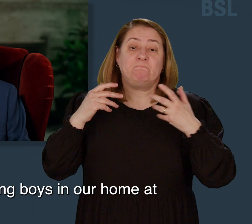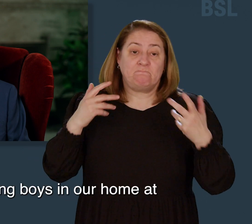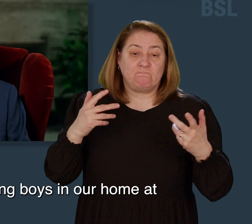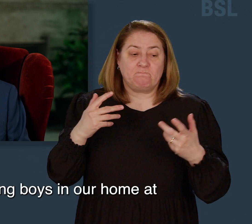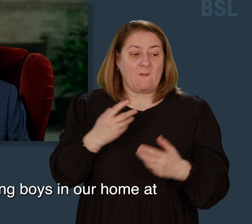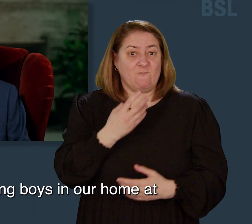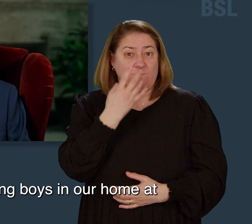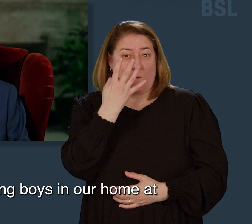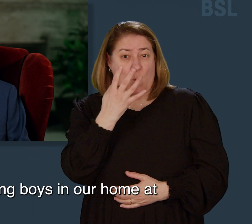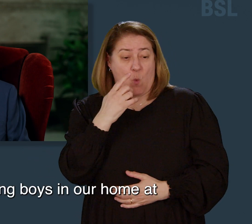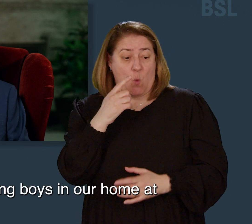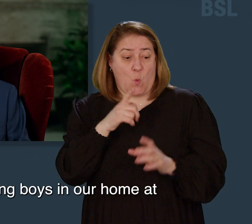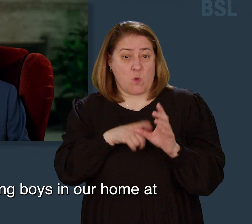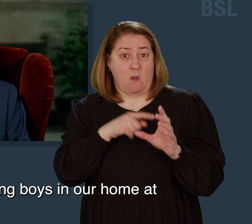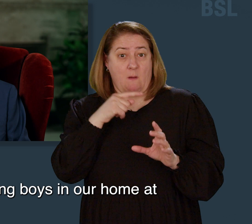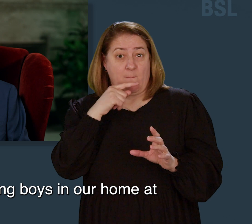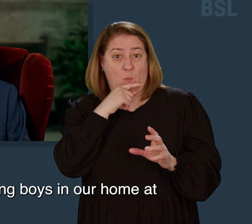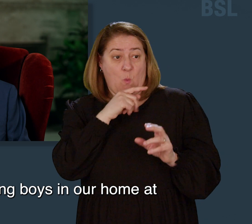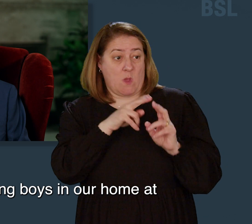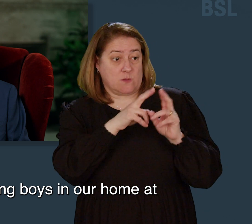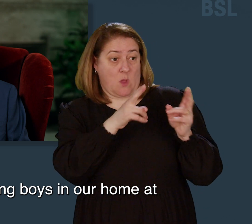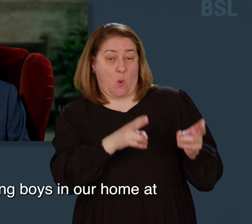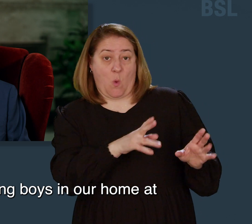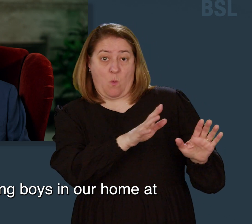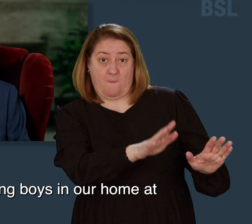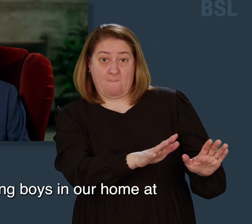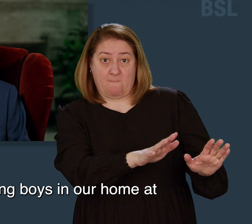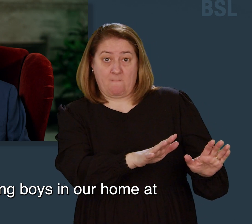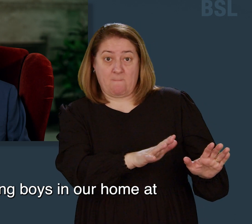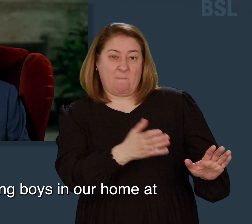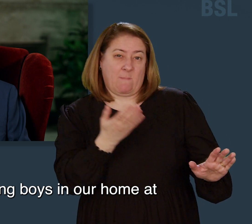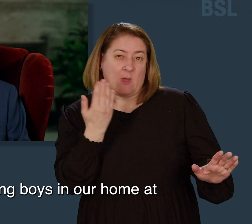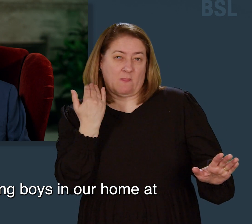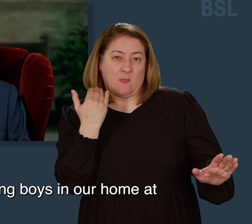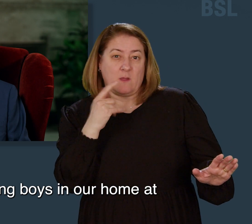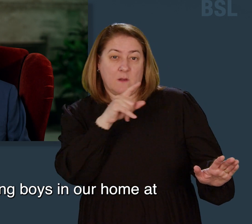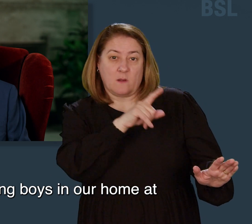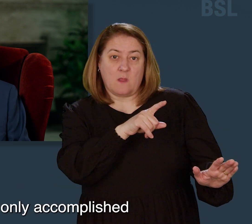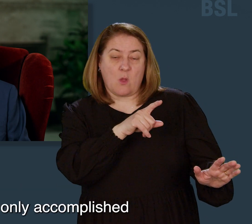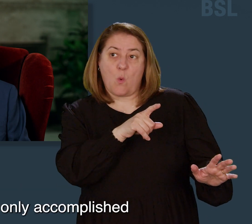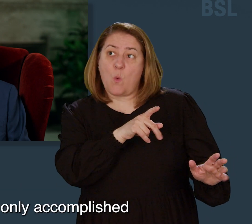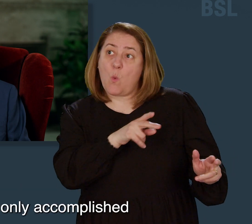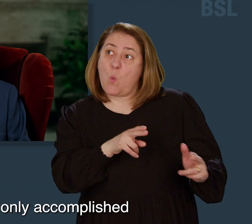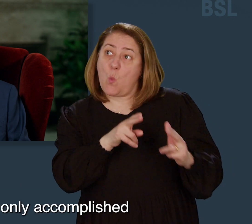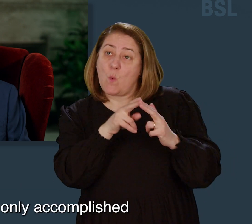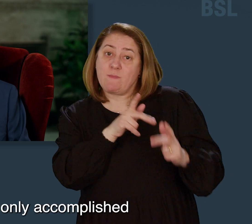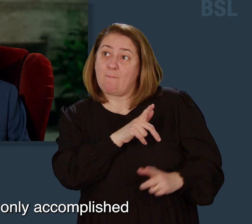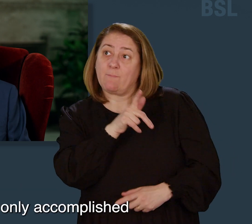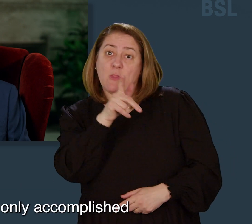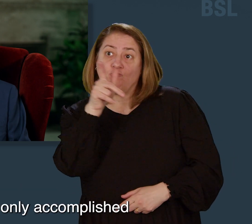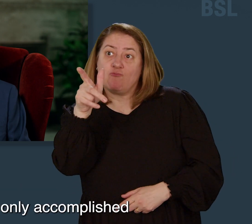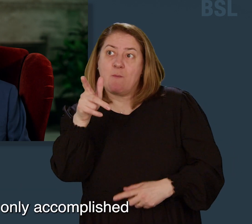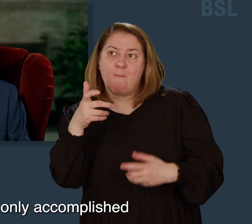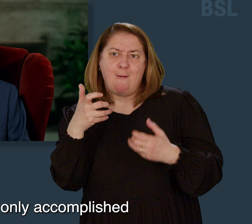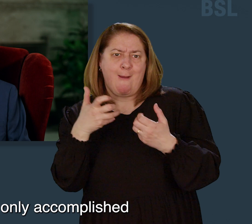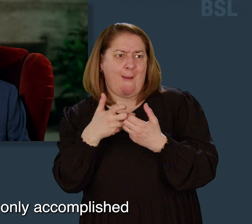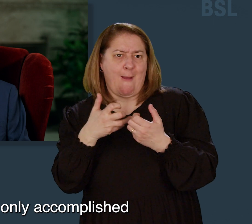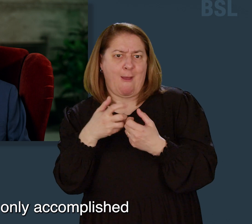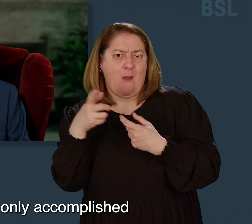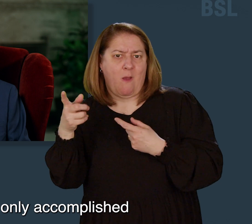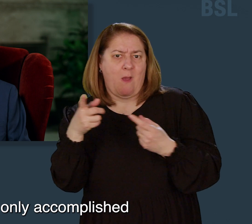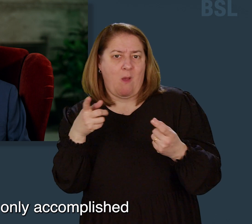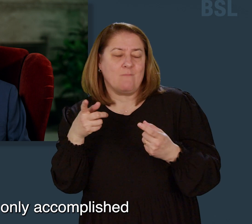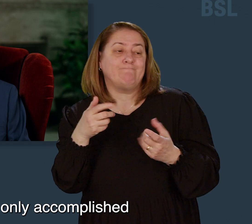Of course, with four young boys in our home at the time, our temple trip could be